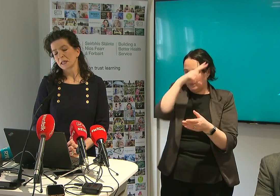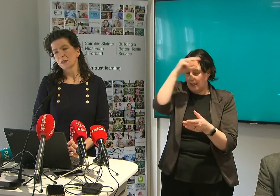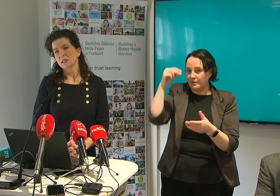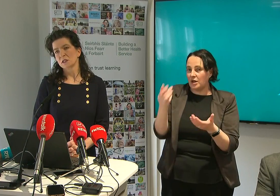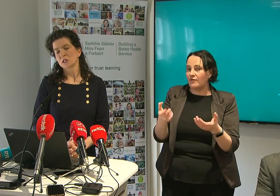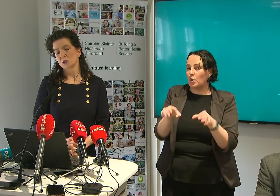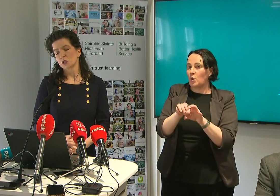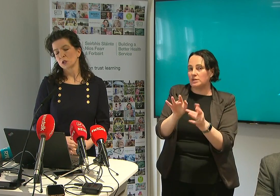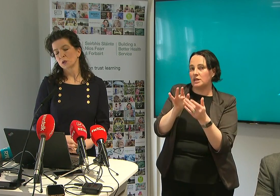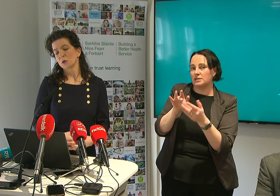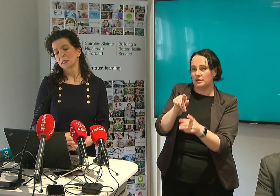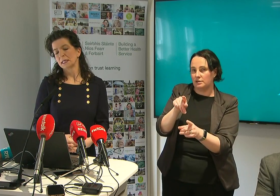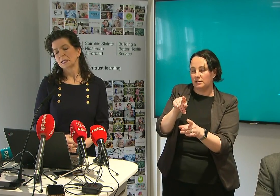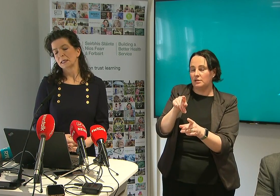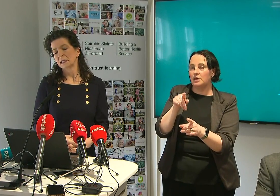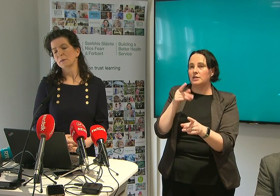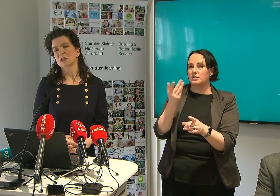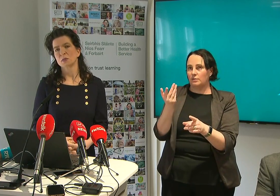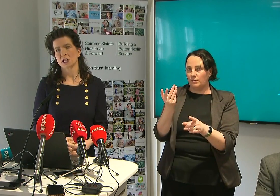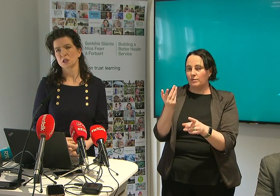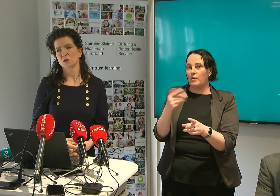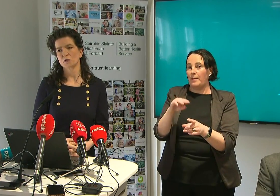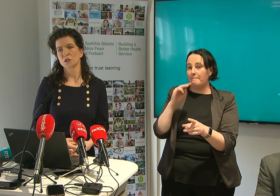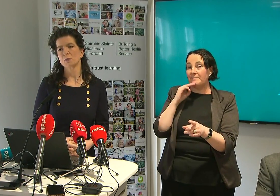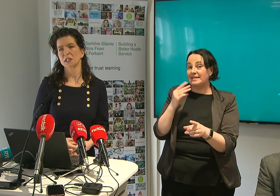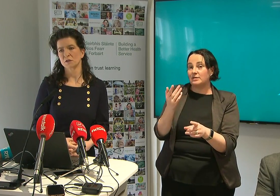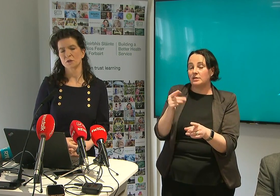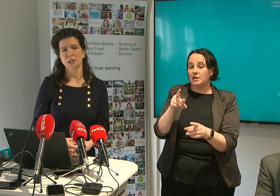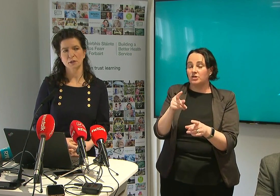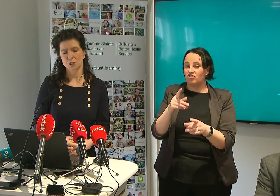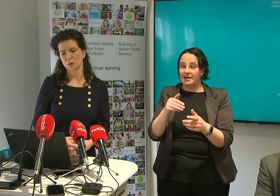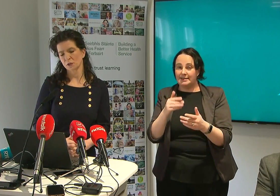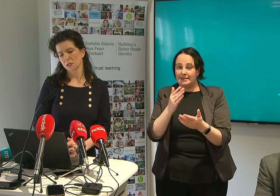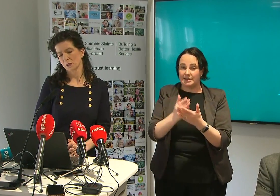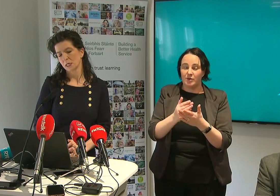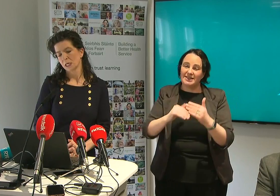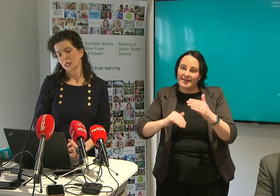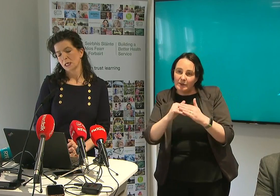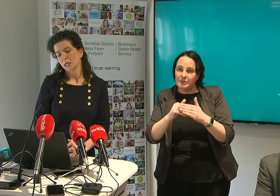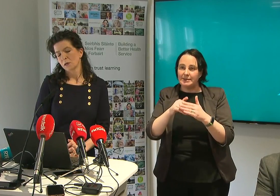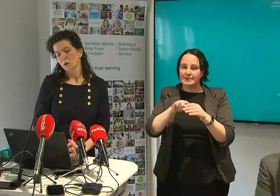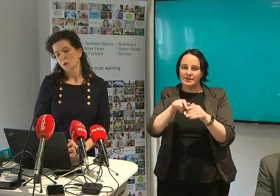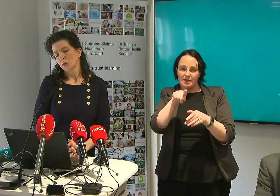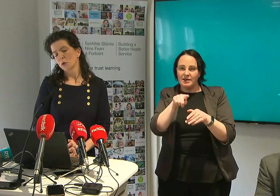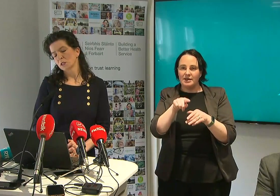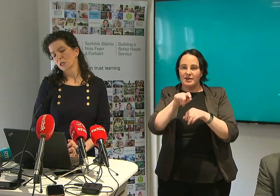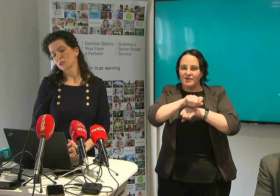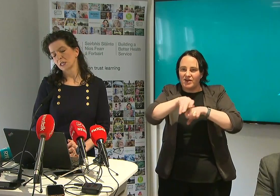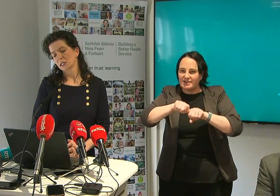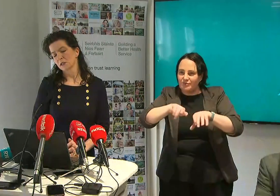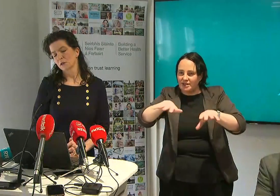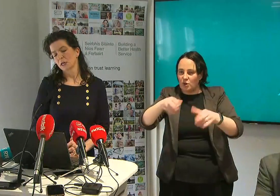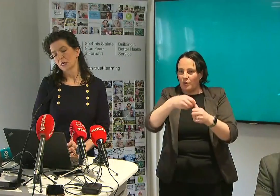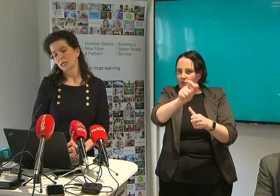And again, this is to limit the potential for spread of the virus to others. What